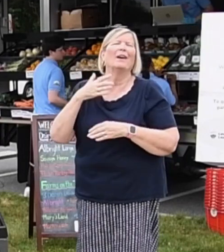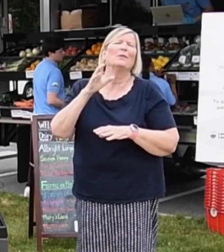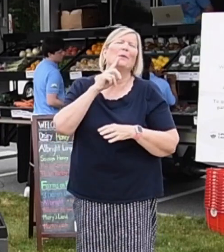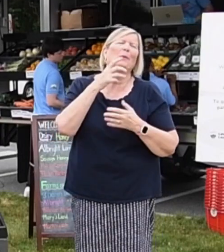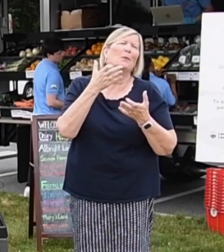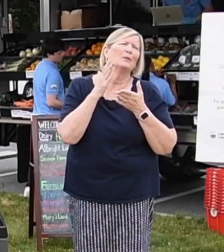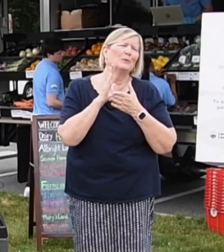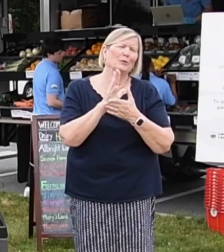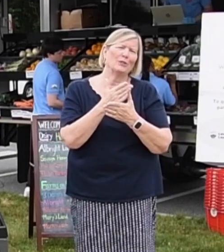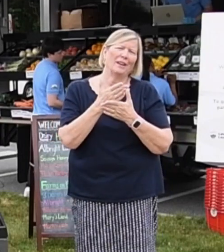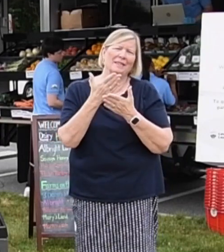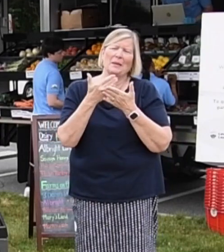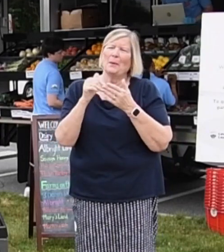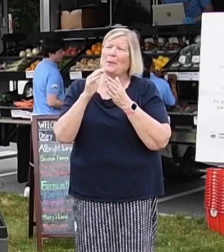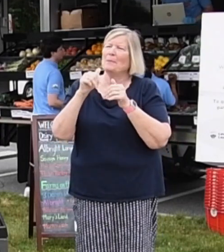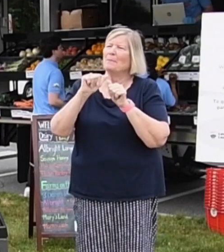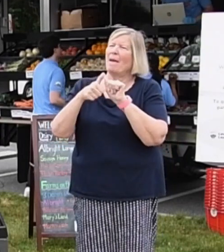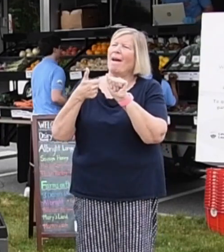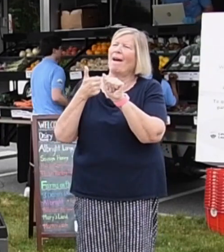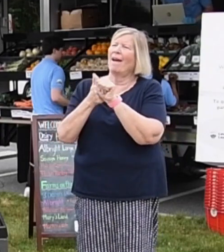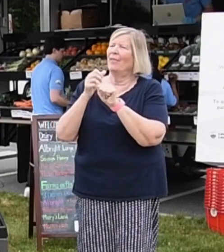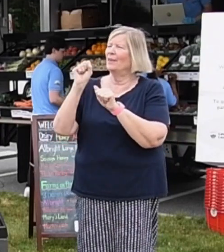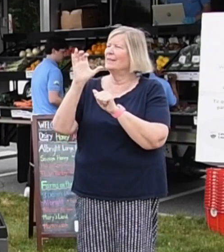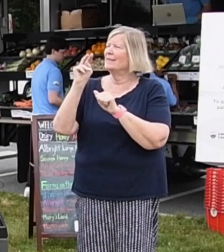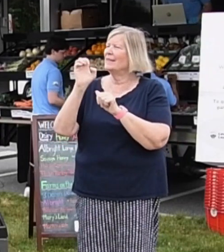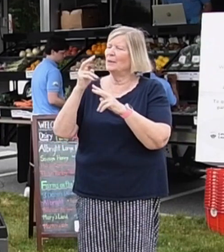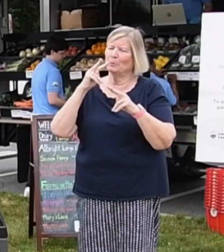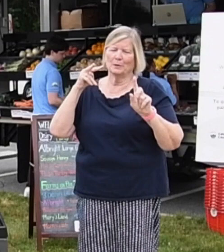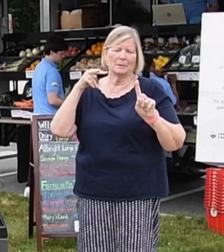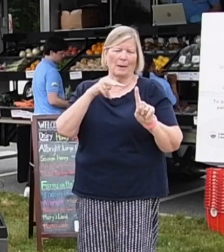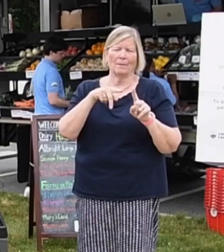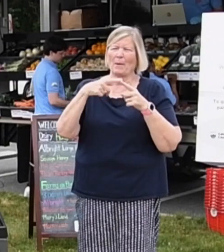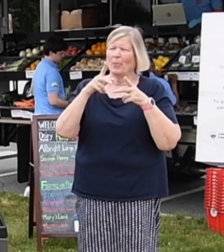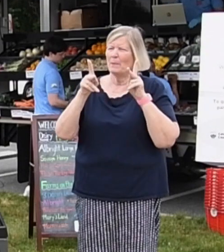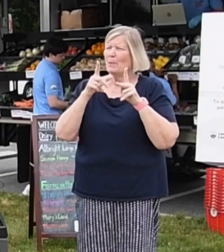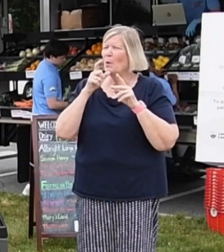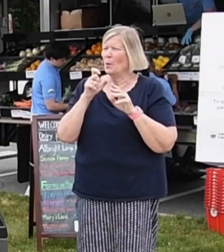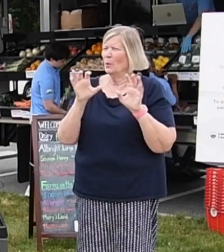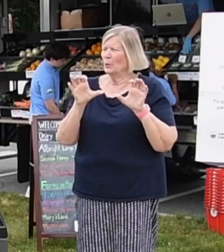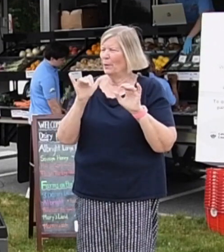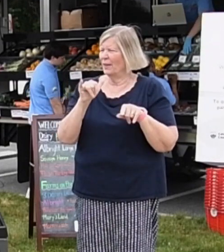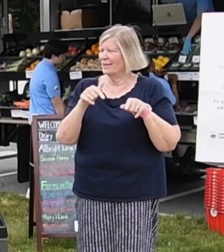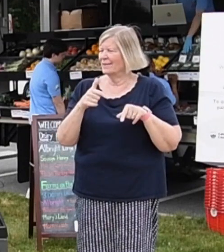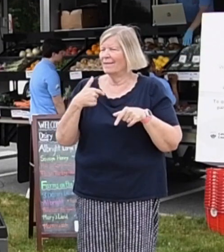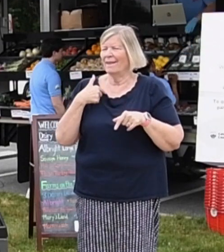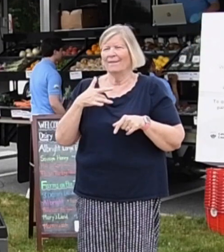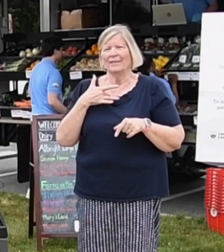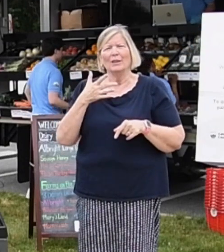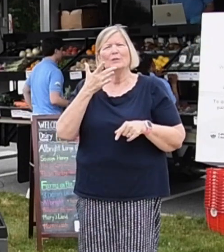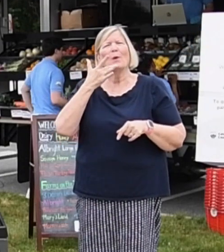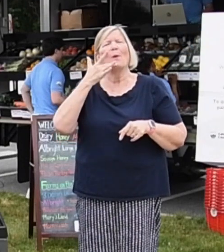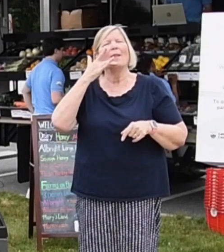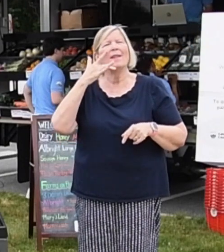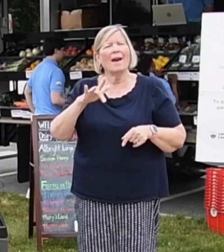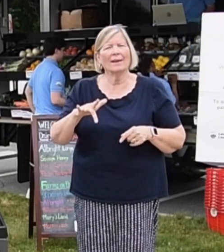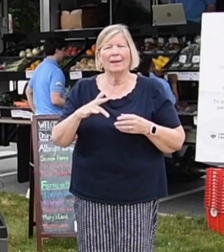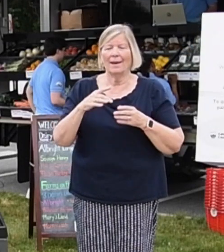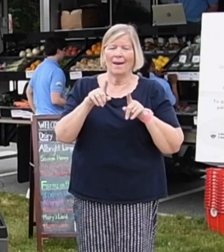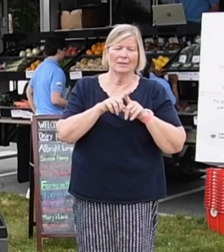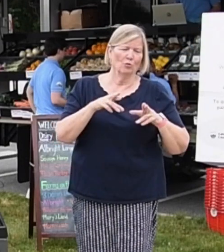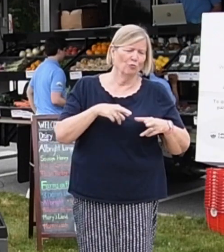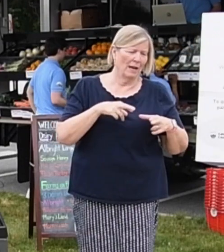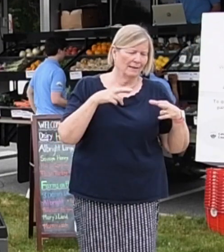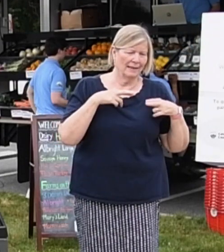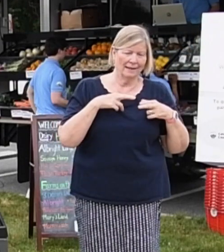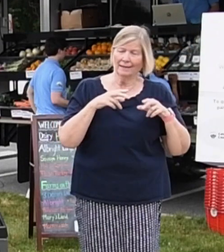to share some behind-the-scenes perspective about the folks that put this together. I feel so lucky, both as a